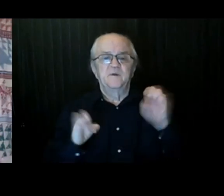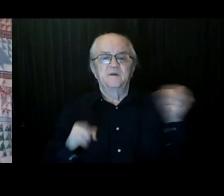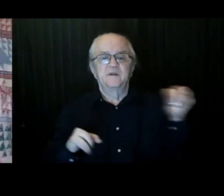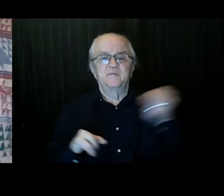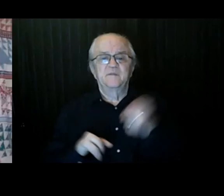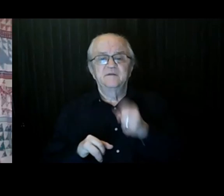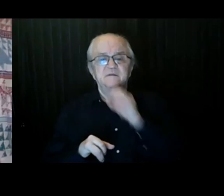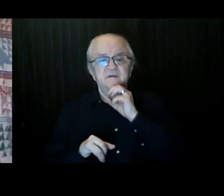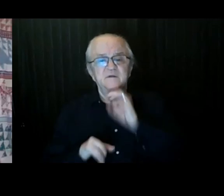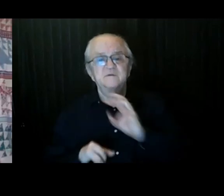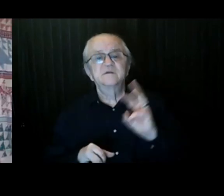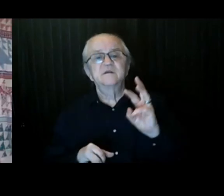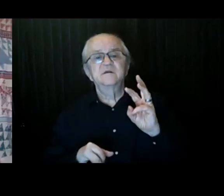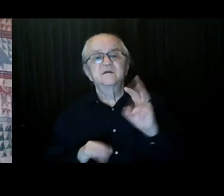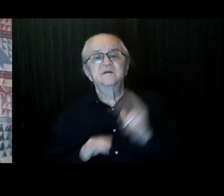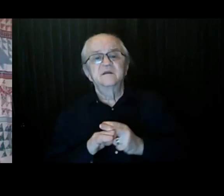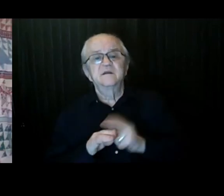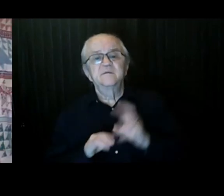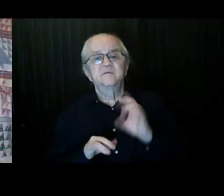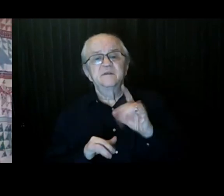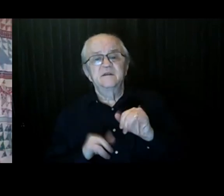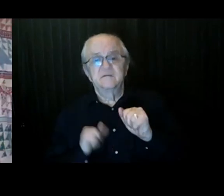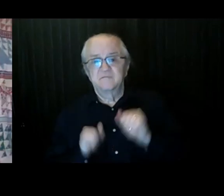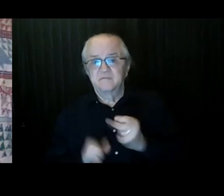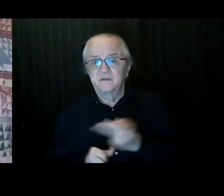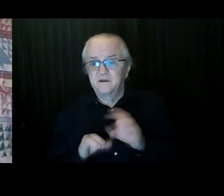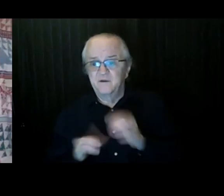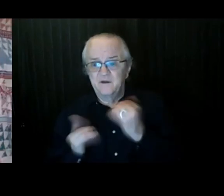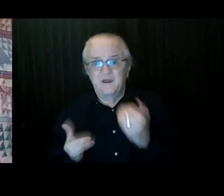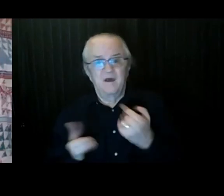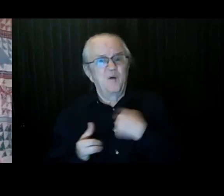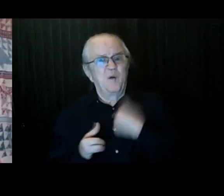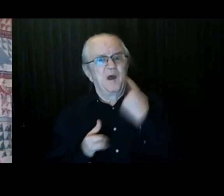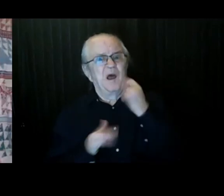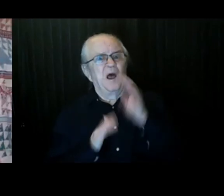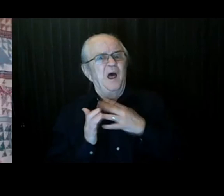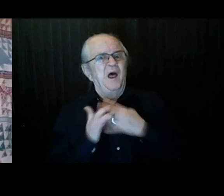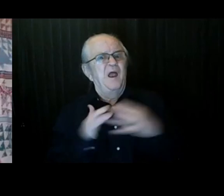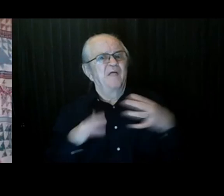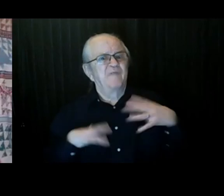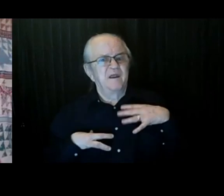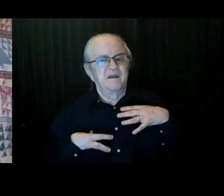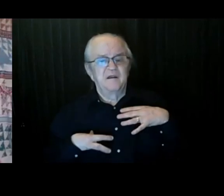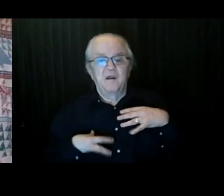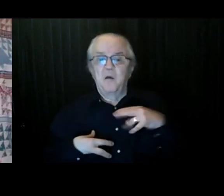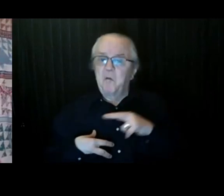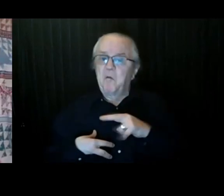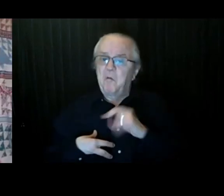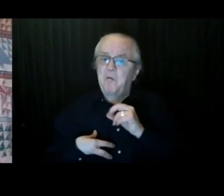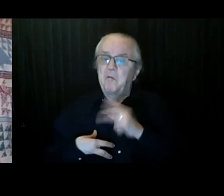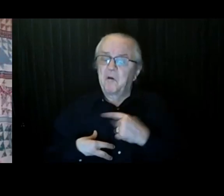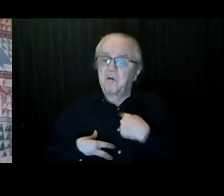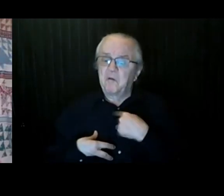6. And they said, can you do this now? And I said, well, we just scheduled our vacation. And they said, that's okay, we'll work around